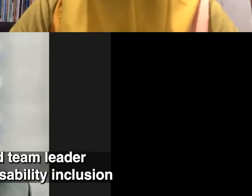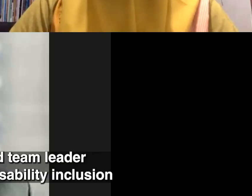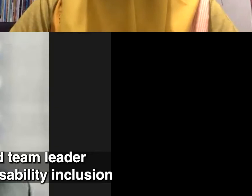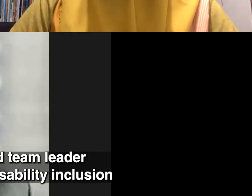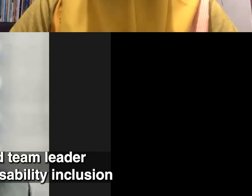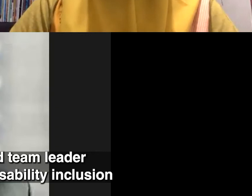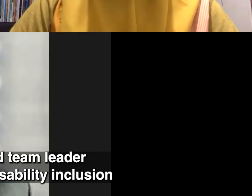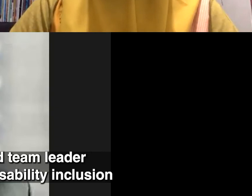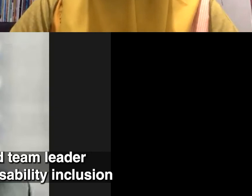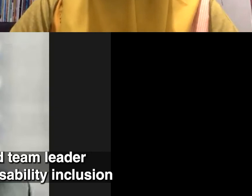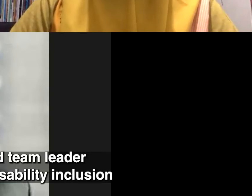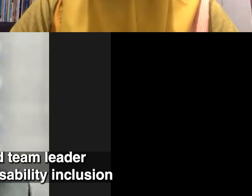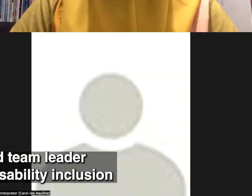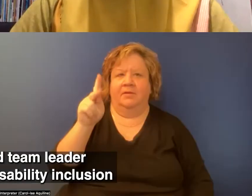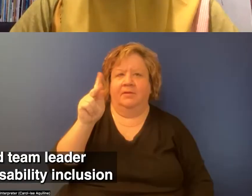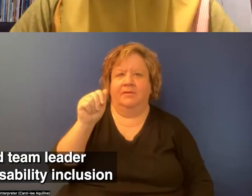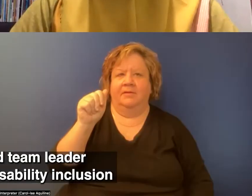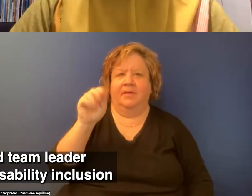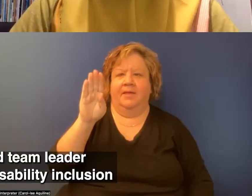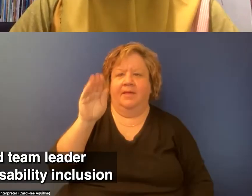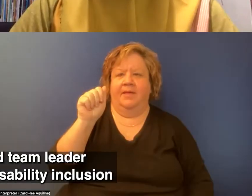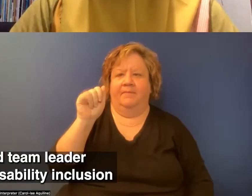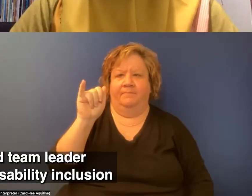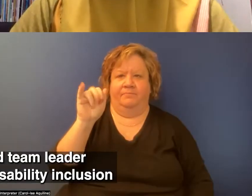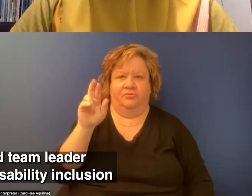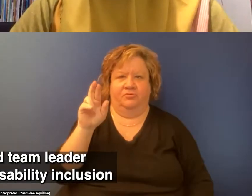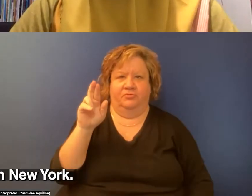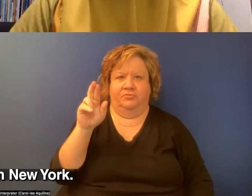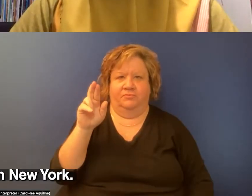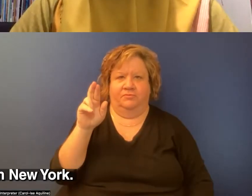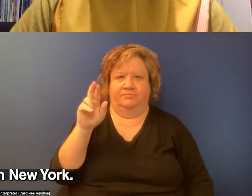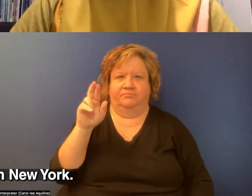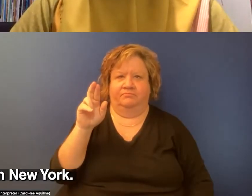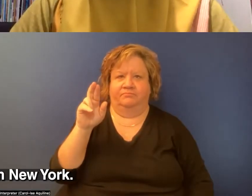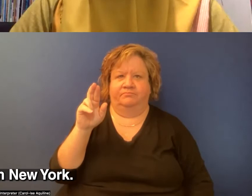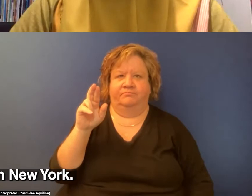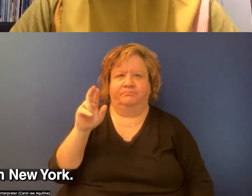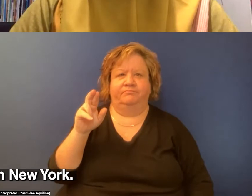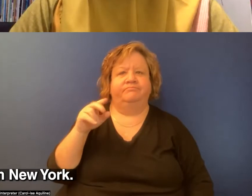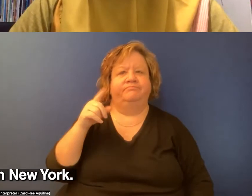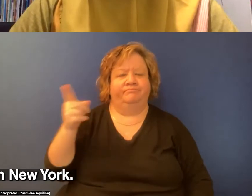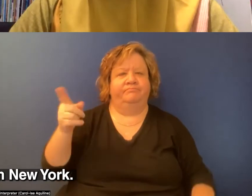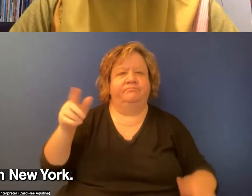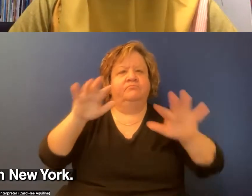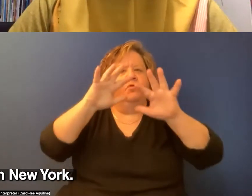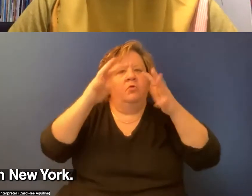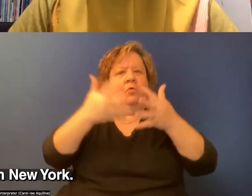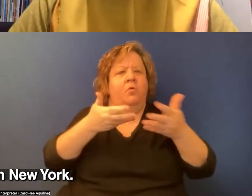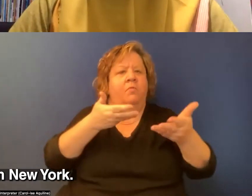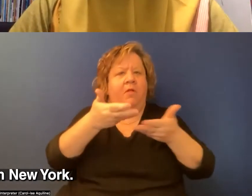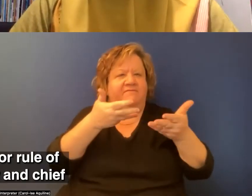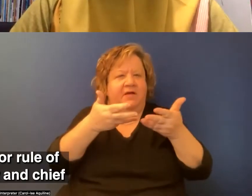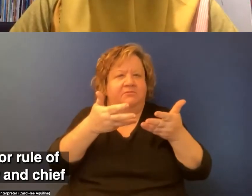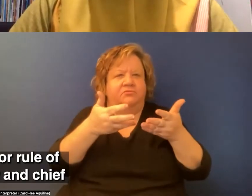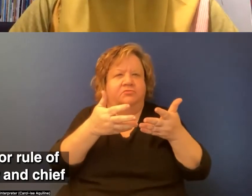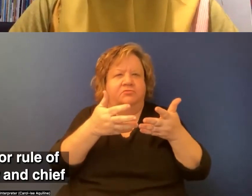senior advisor and team leader for gender equality and disability inclusion at UN Women Headquarters in New York. Prior